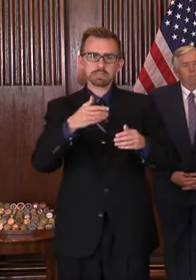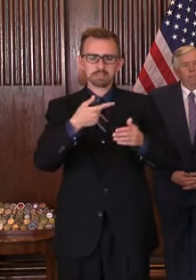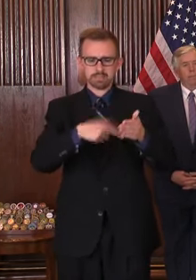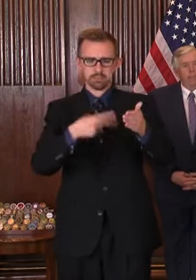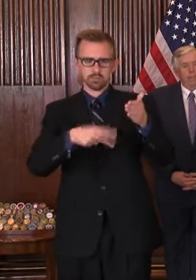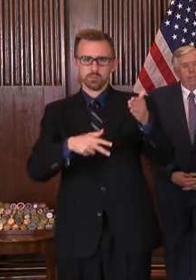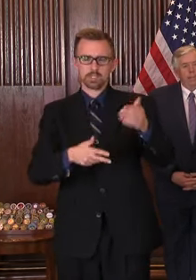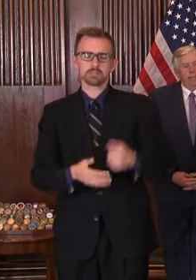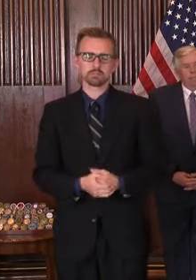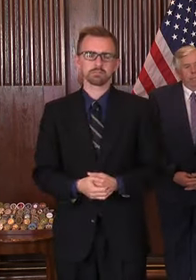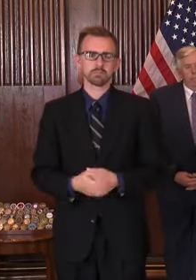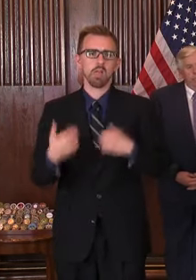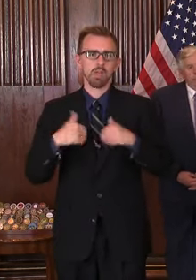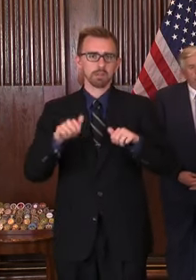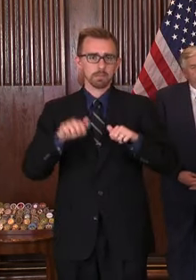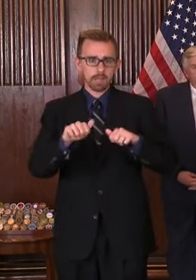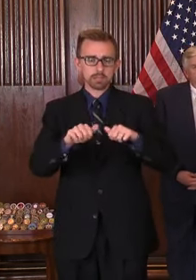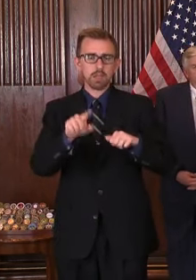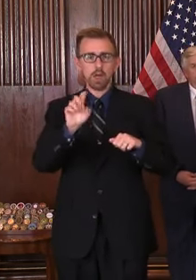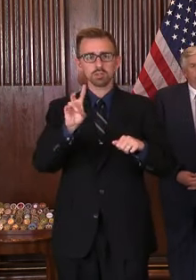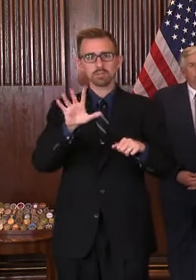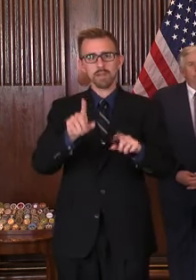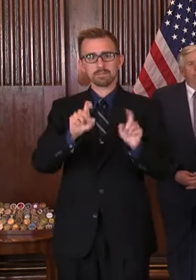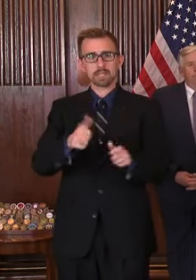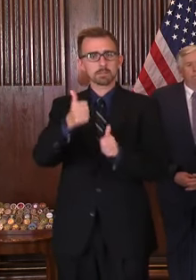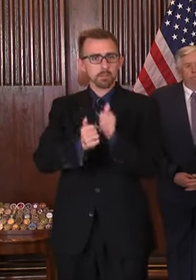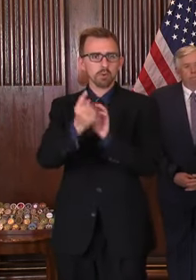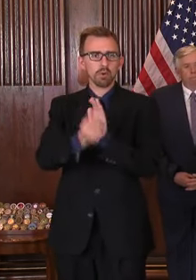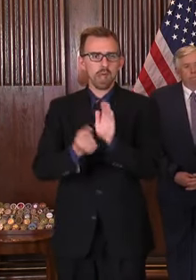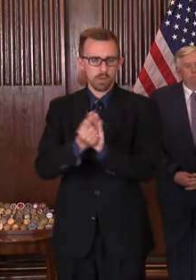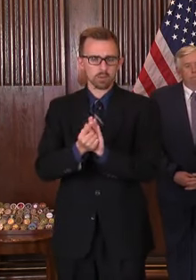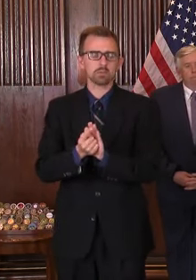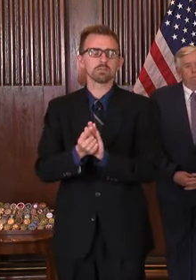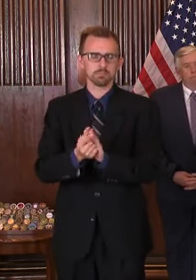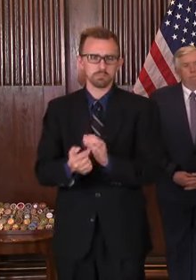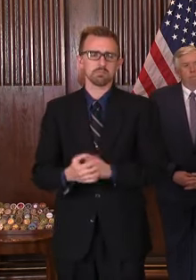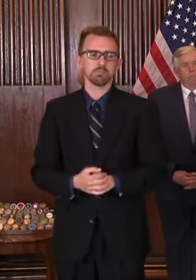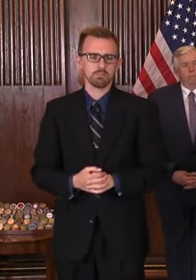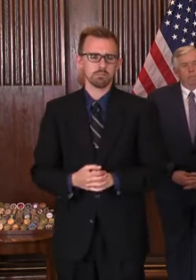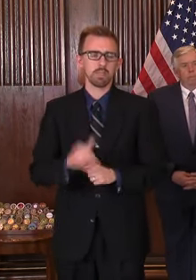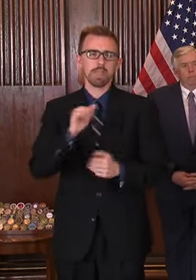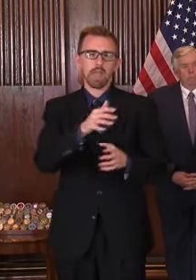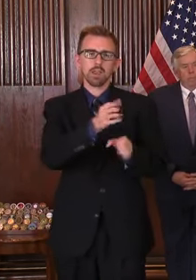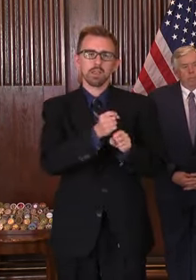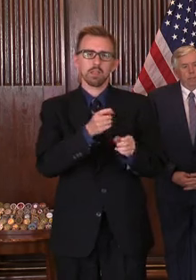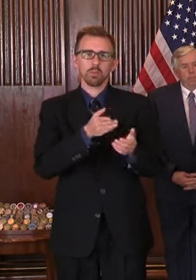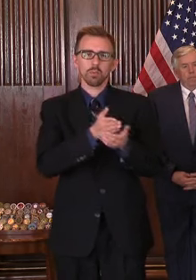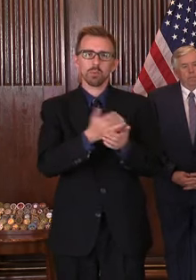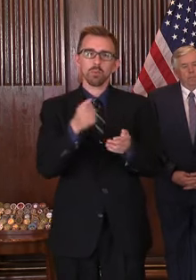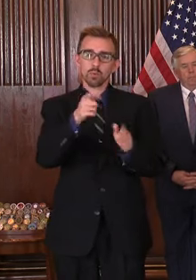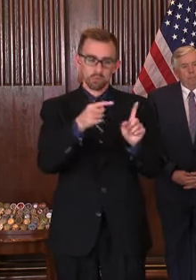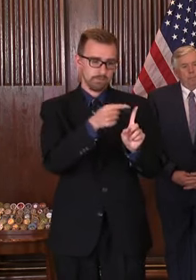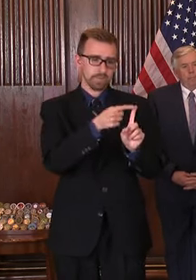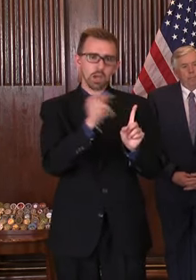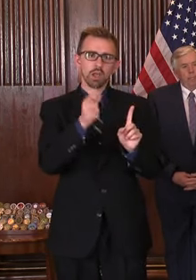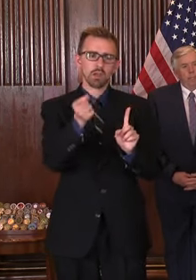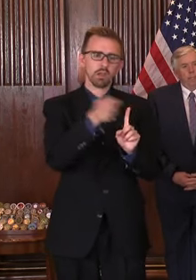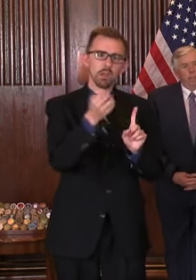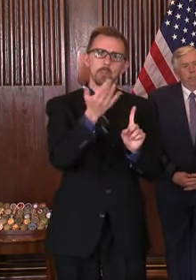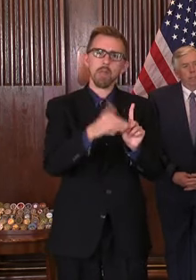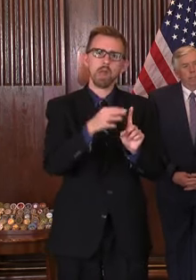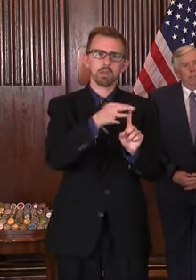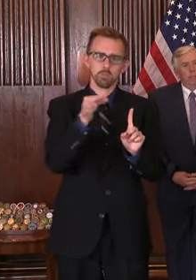have the capacity to do 175 tests an hour that's obtained by a simple blood prick of your finger. This type